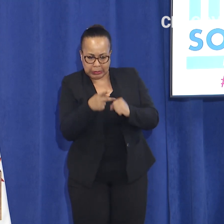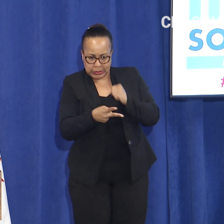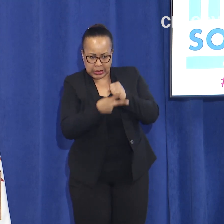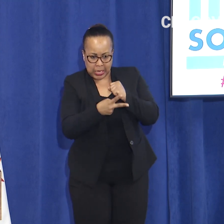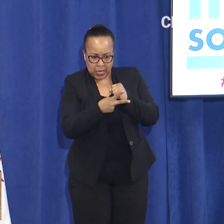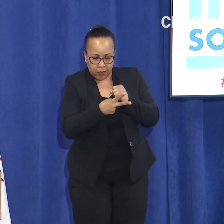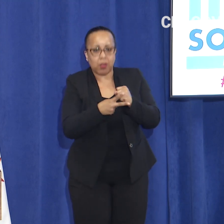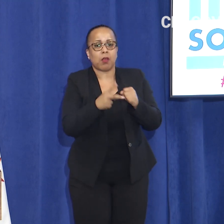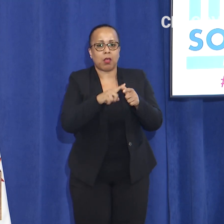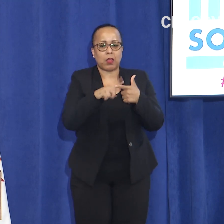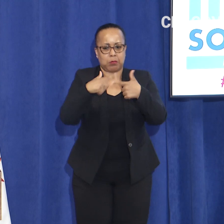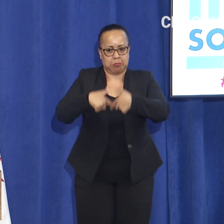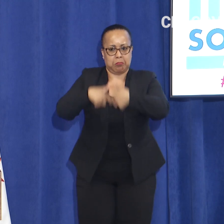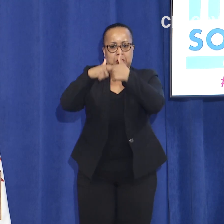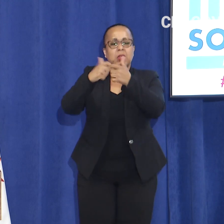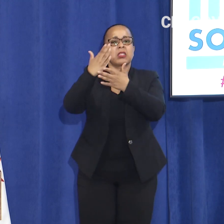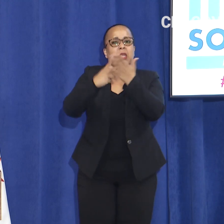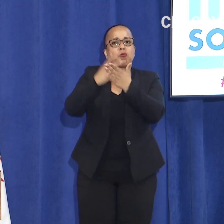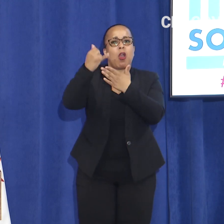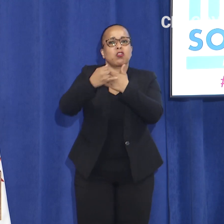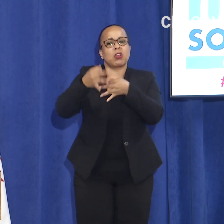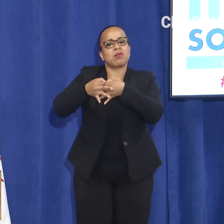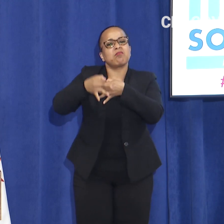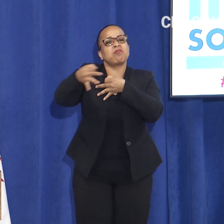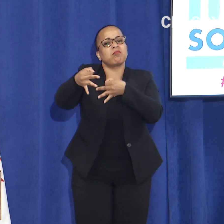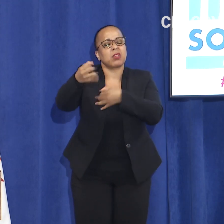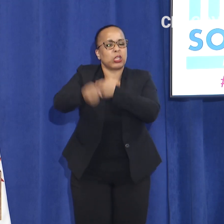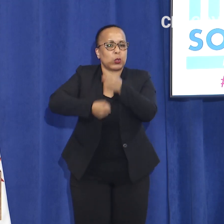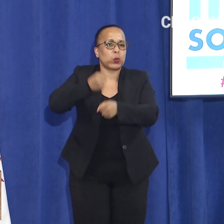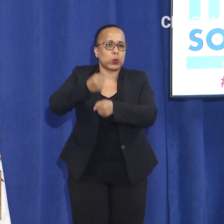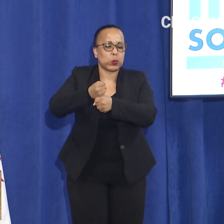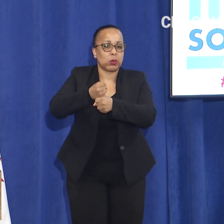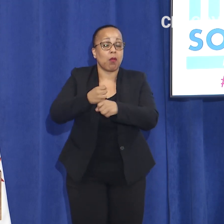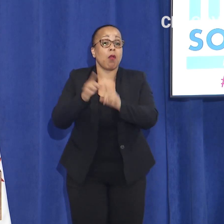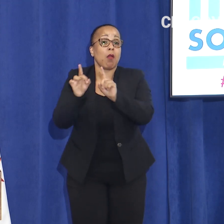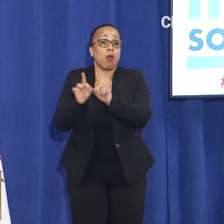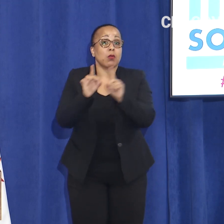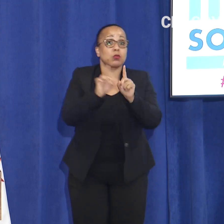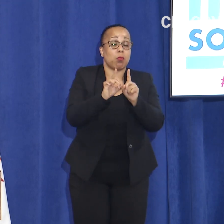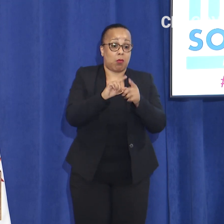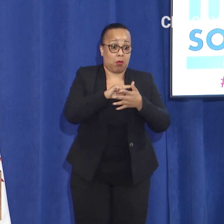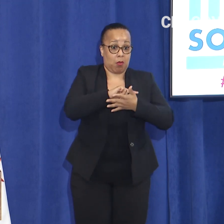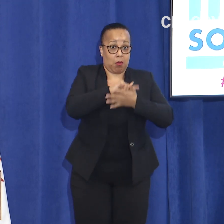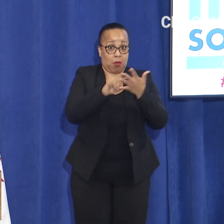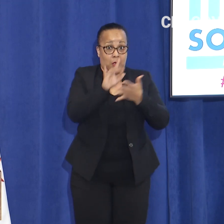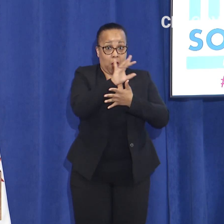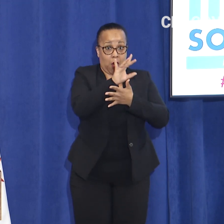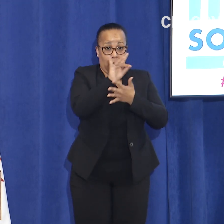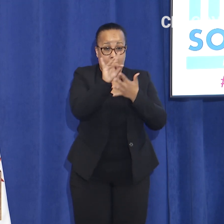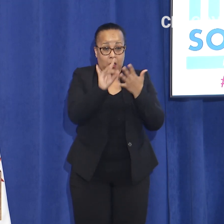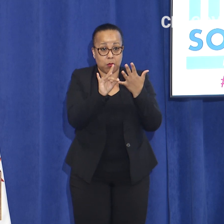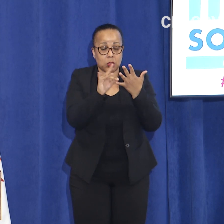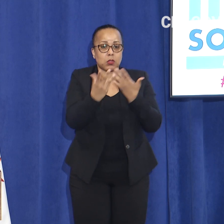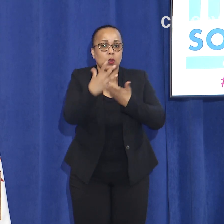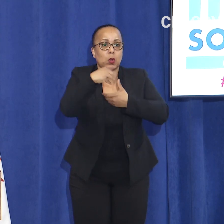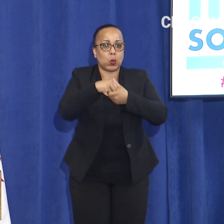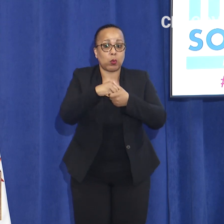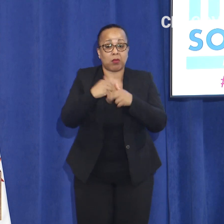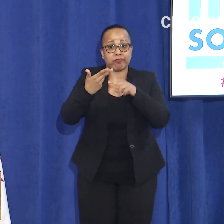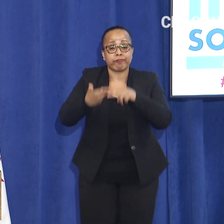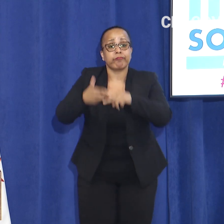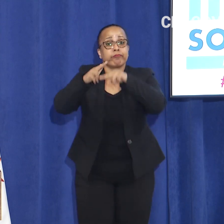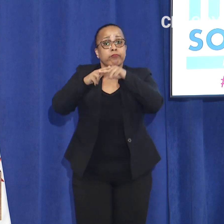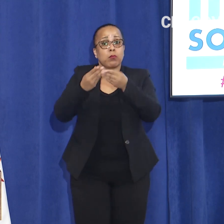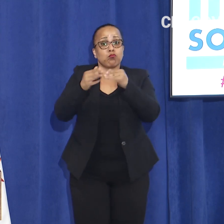and maybe push off projects to an out year. Ultimately, though, all options, including raising property